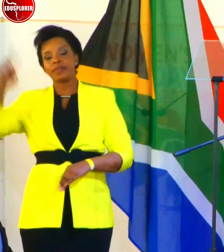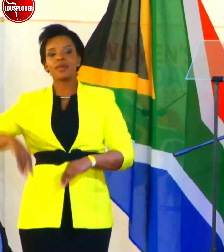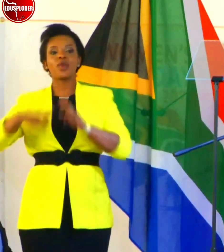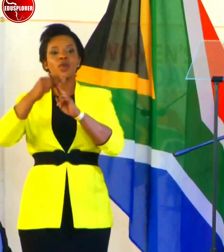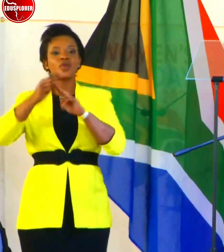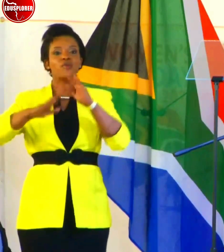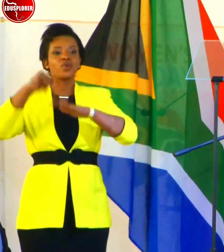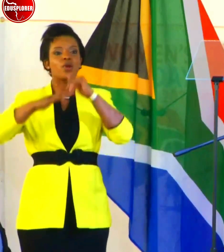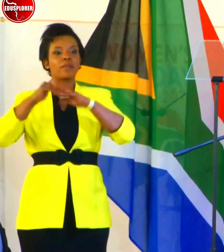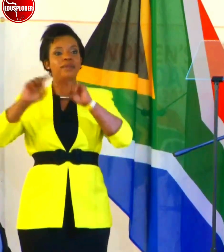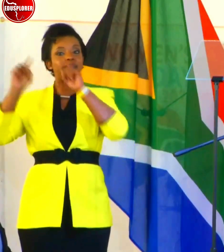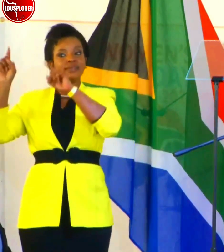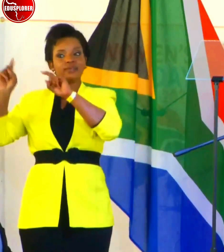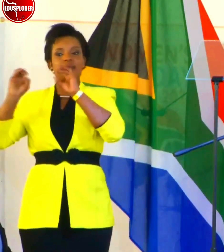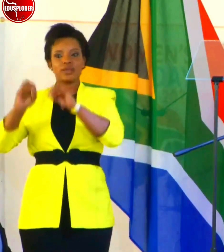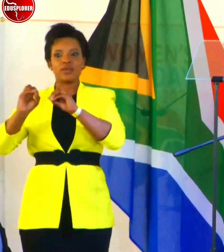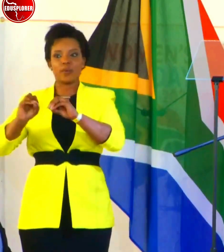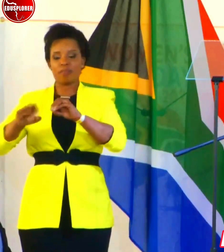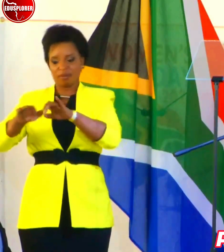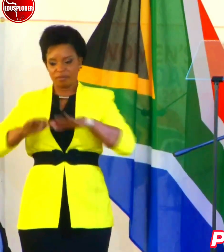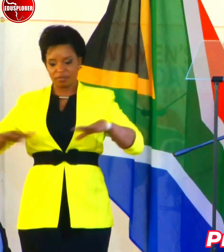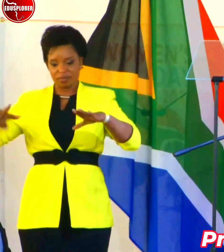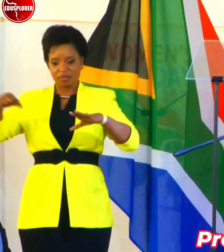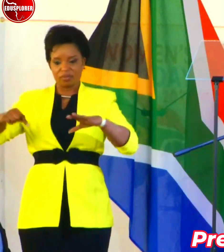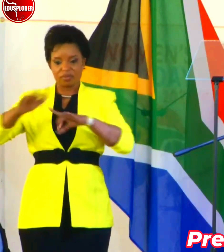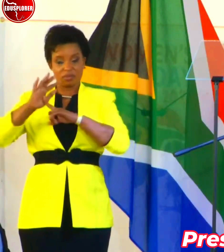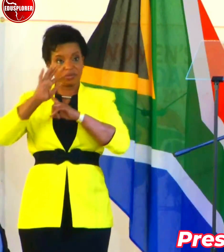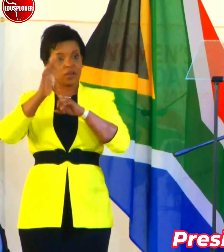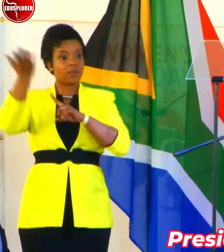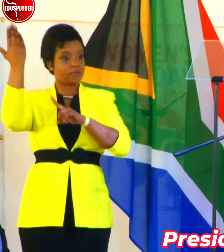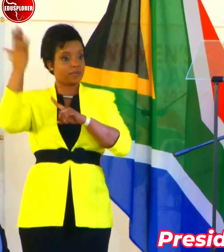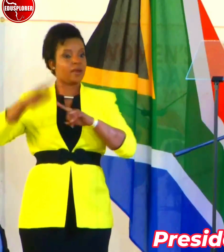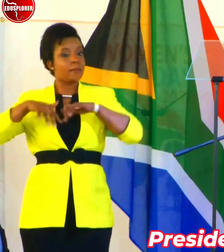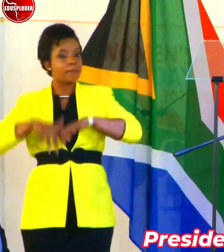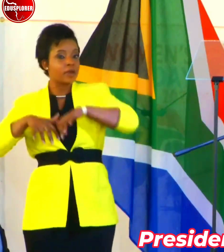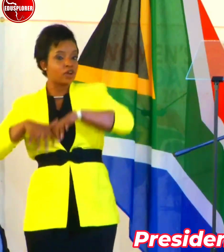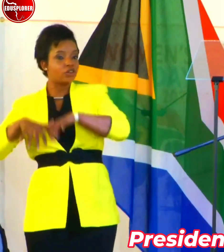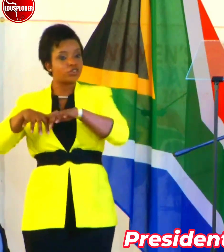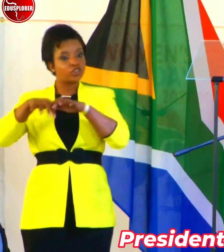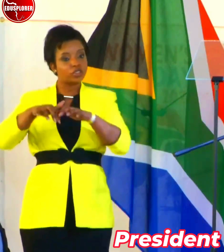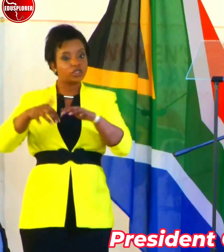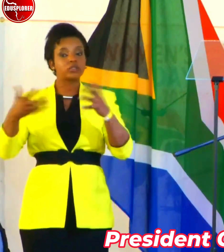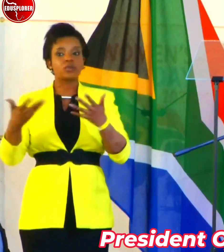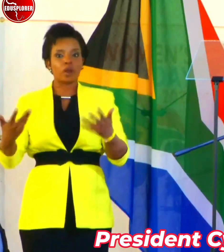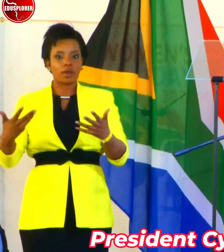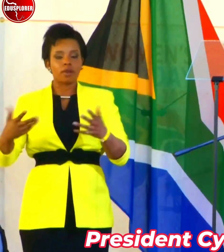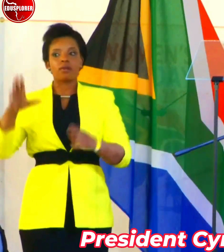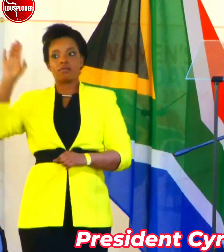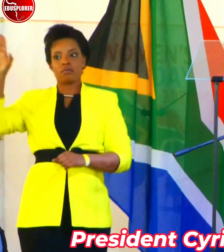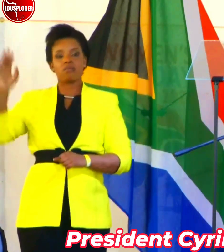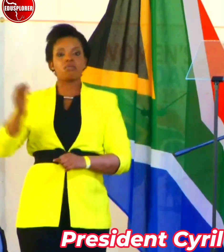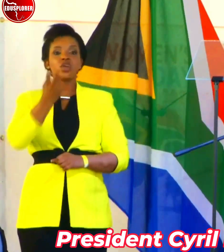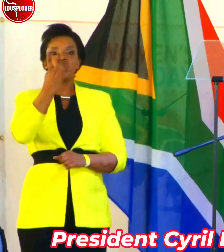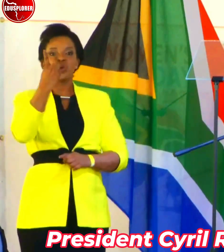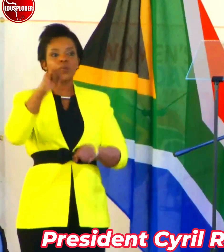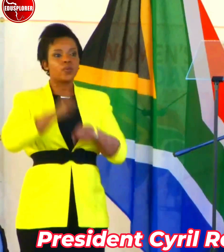buildings to symbolize that march on the Union buildings. Two rocks, one forming